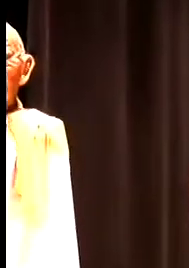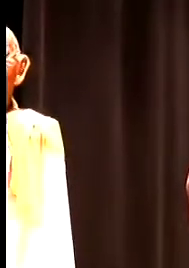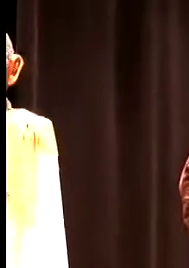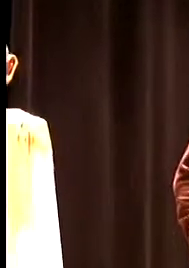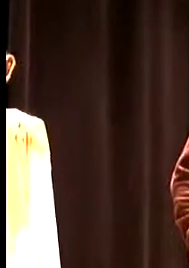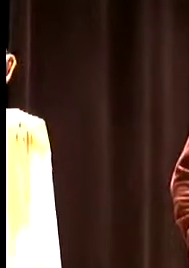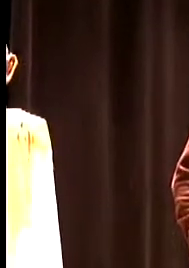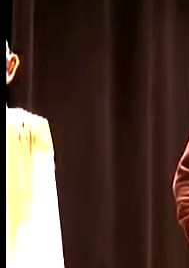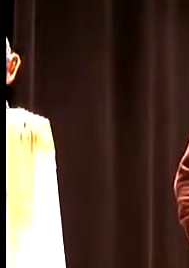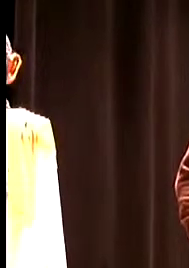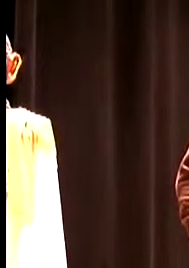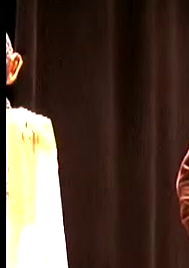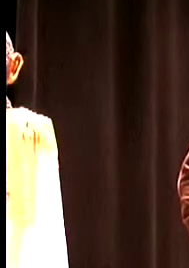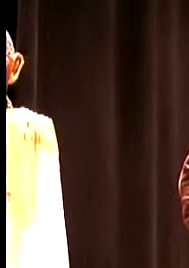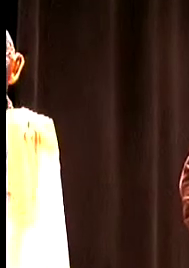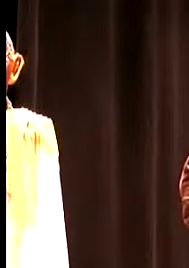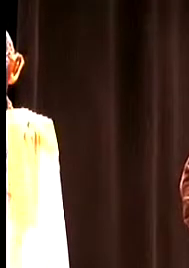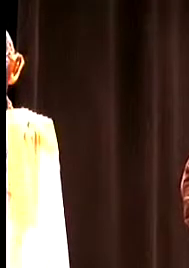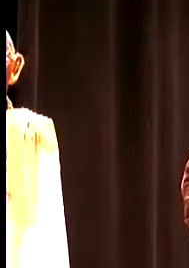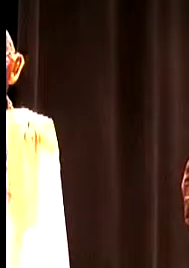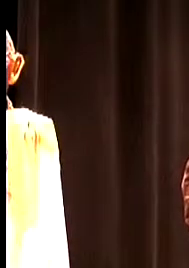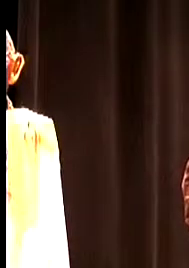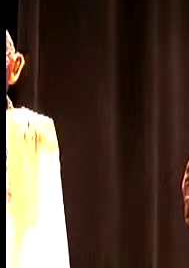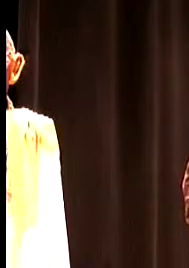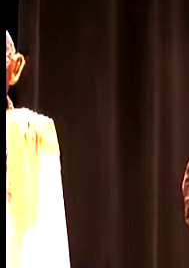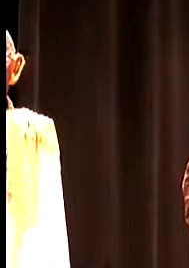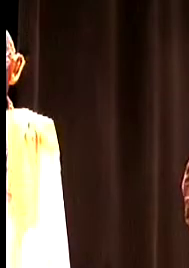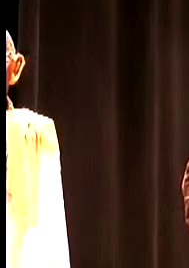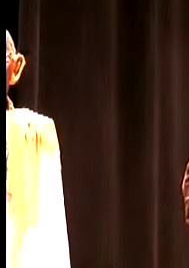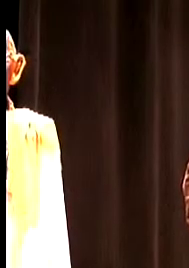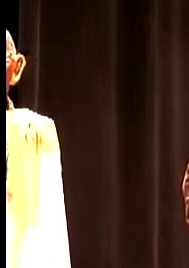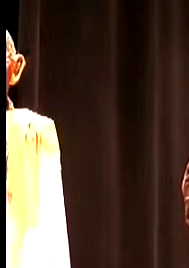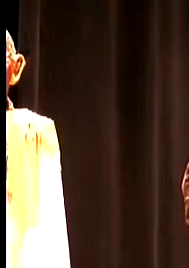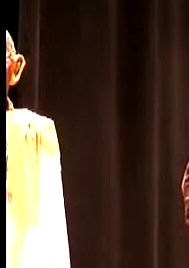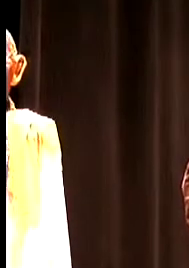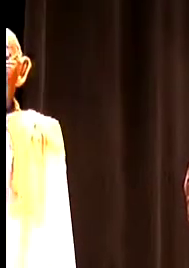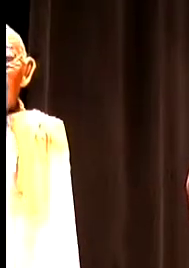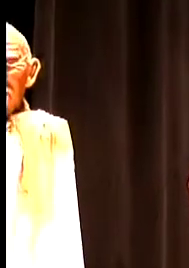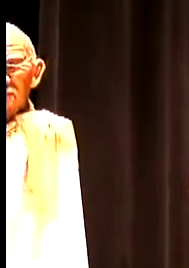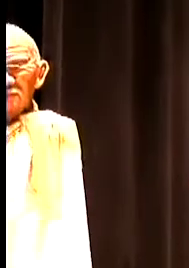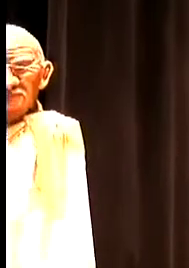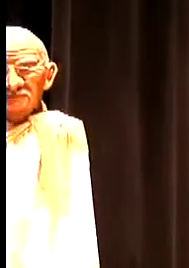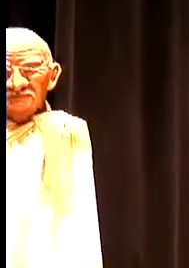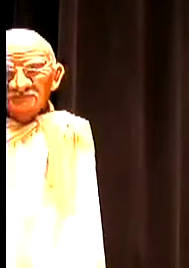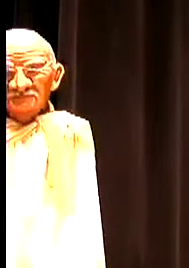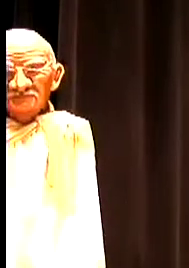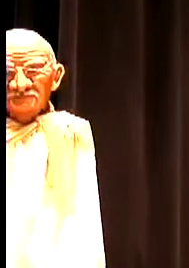rejoicing rise high as the listening.